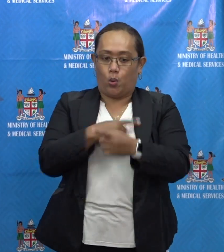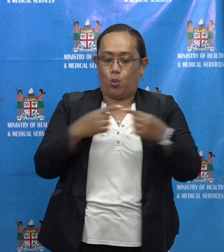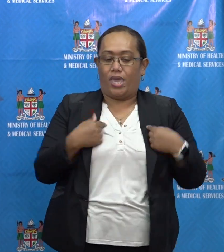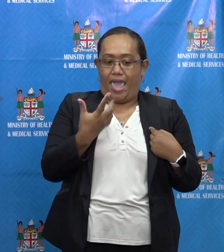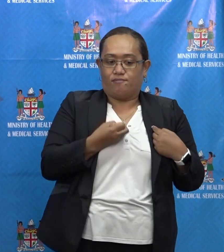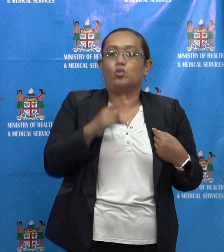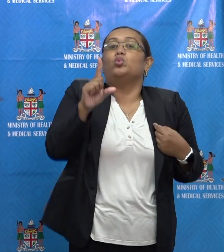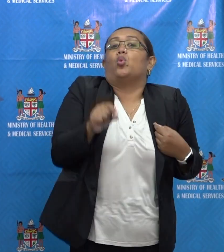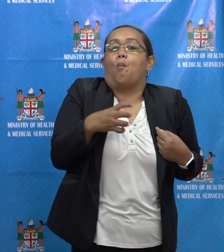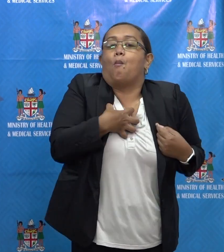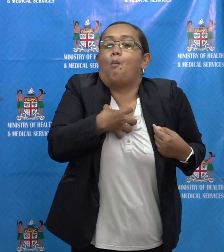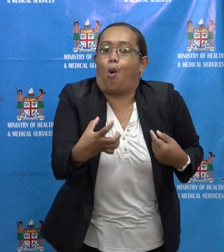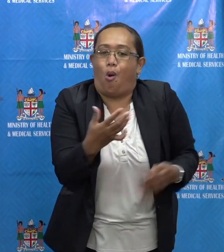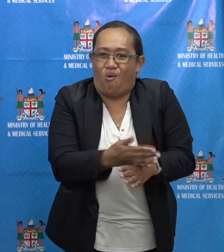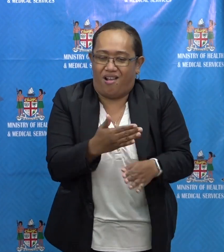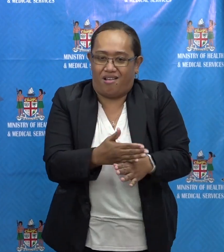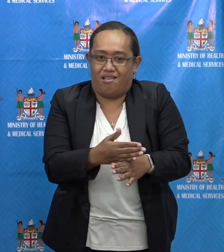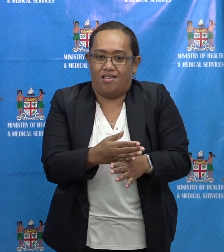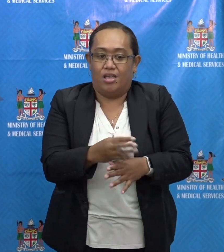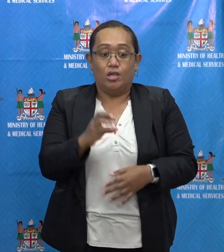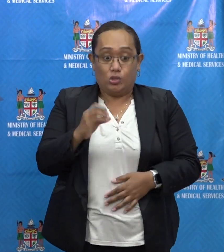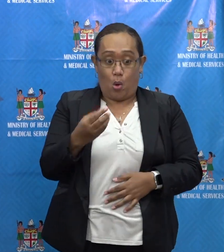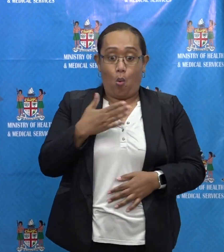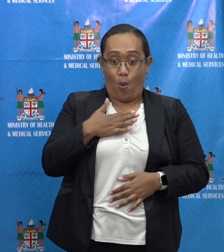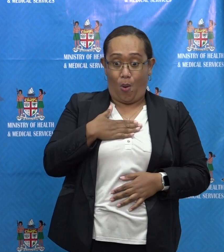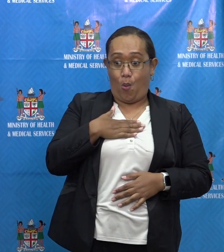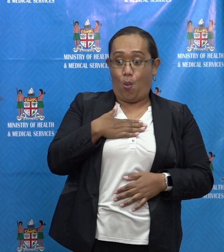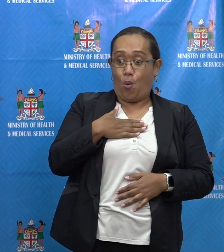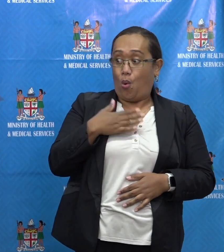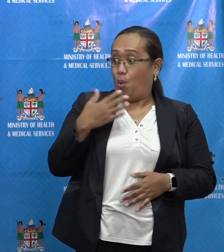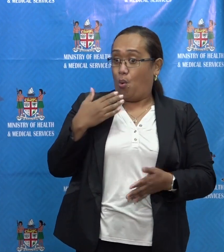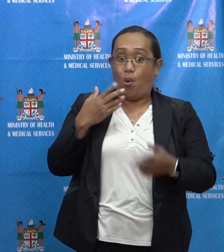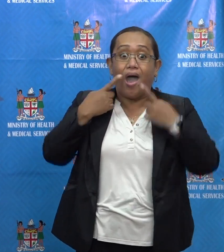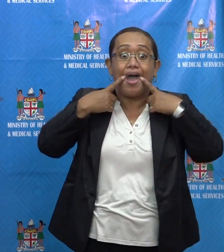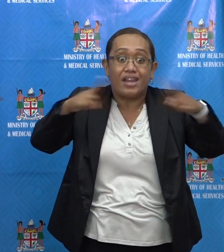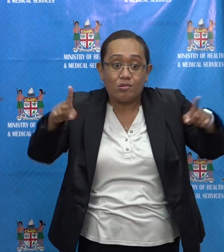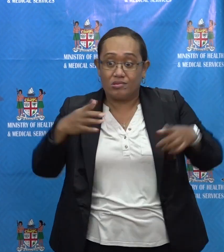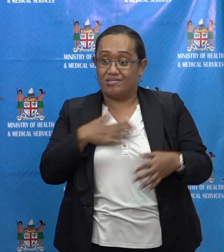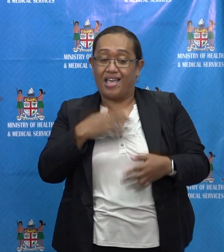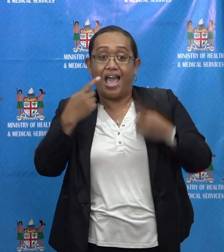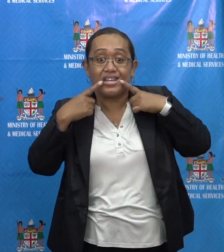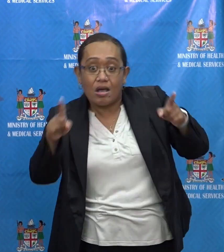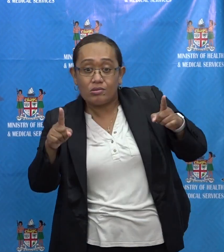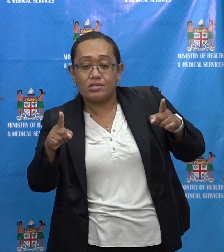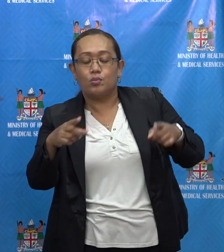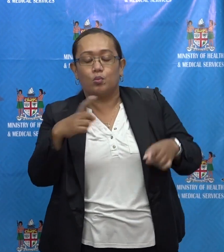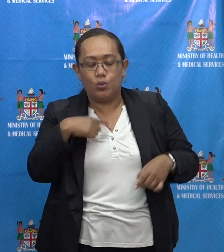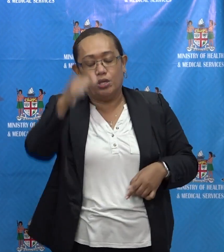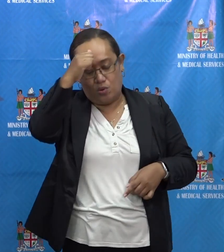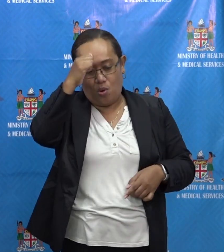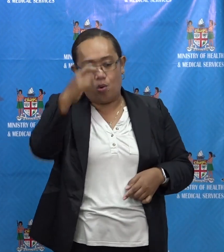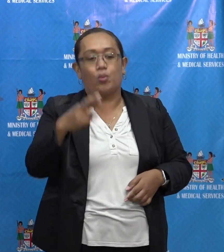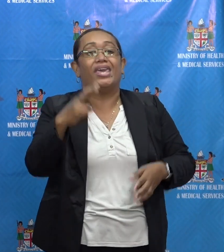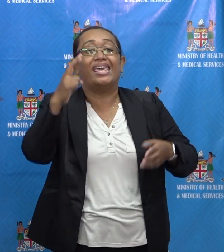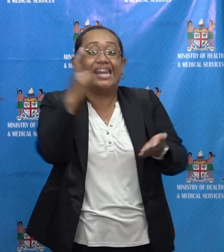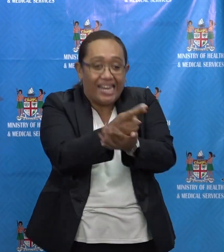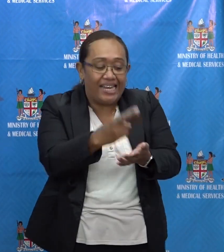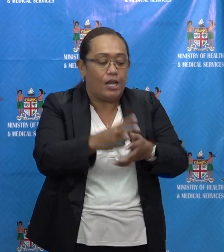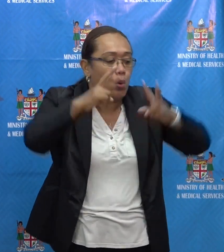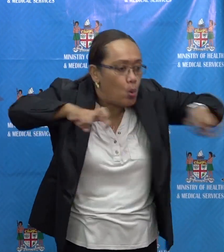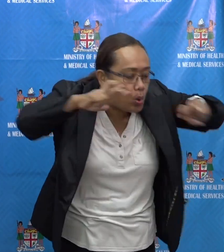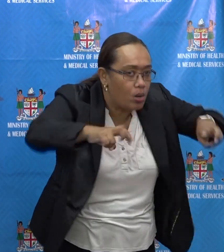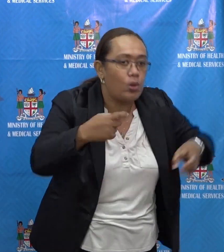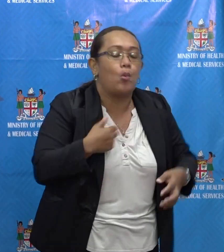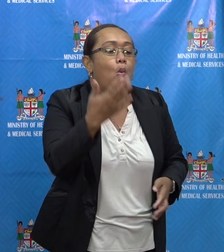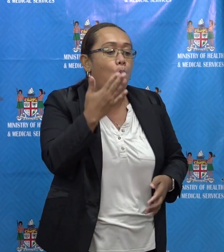Okay? So when I say to the public, I expect to find cases, that means I'm really looking because I know I'm going to find